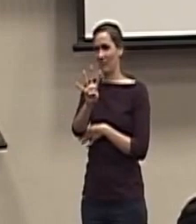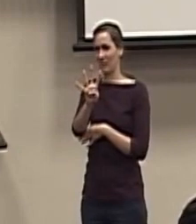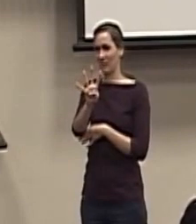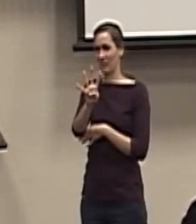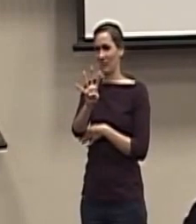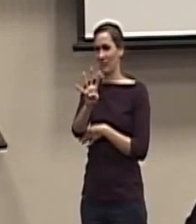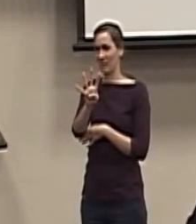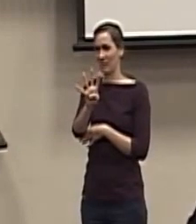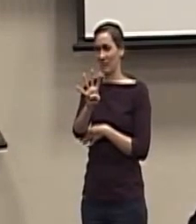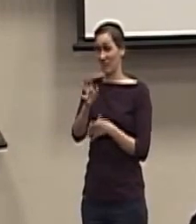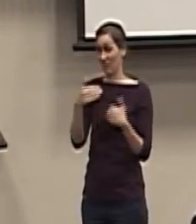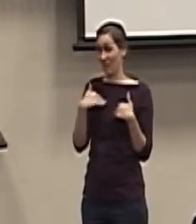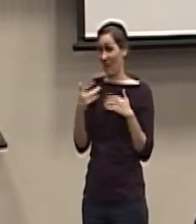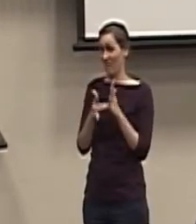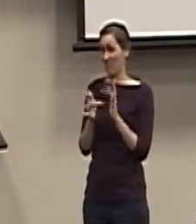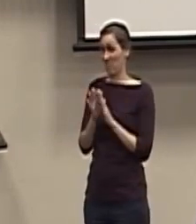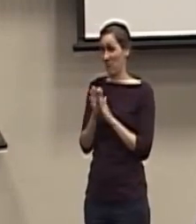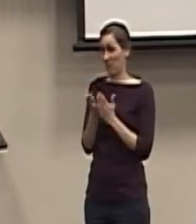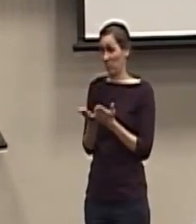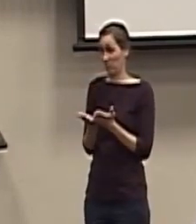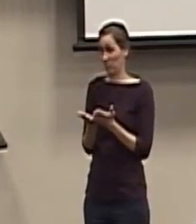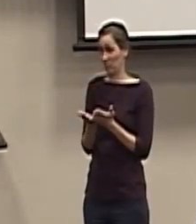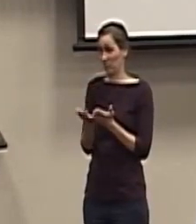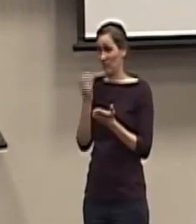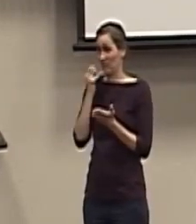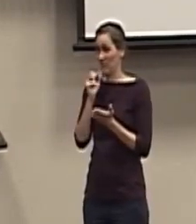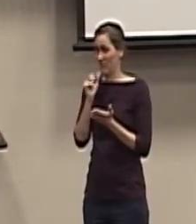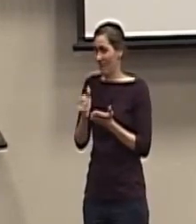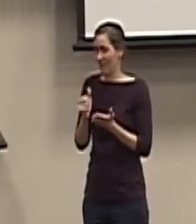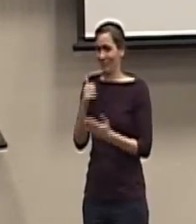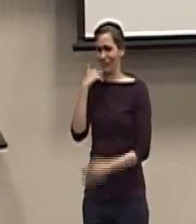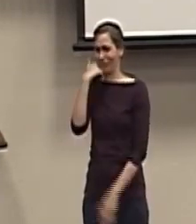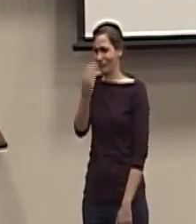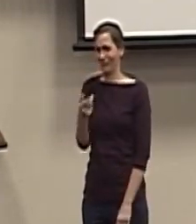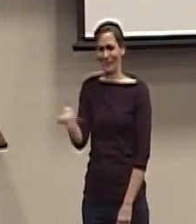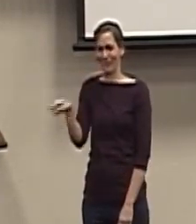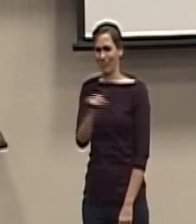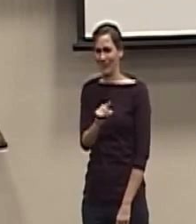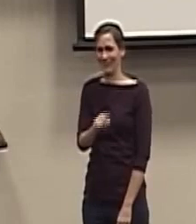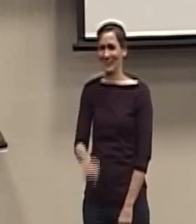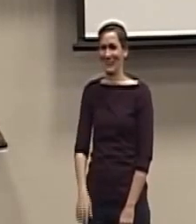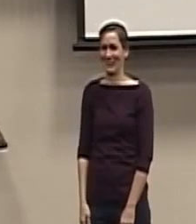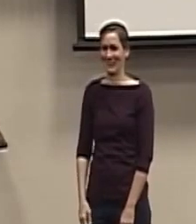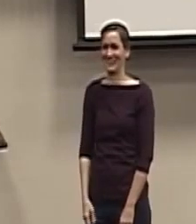If you've got a Bible, if you don't have a Bible, shame on you. Get to where you can see one.